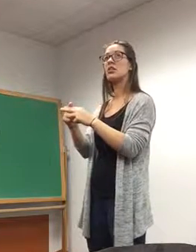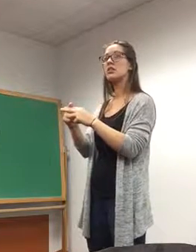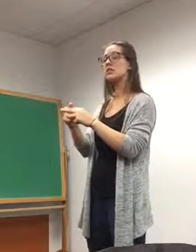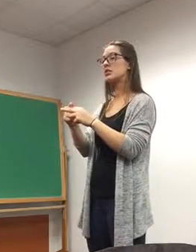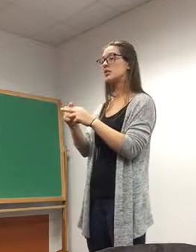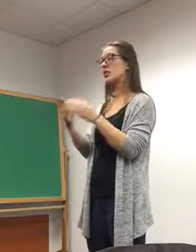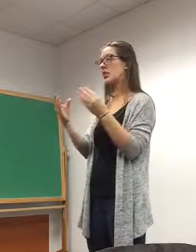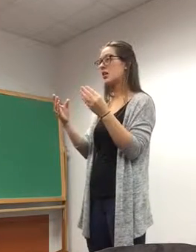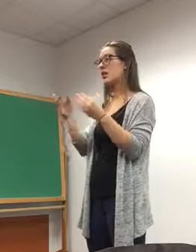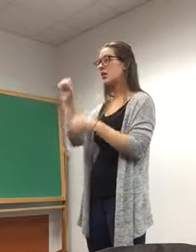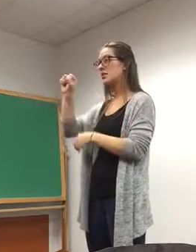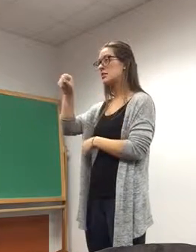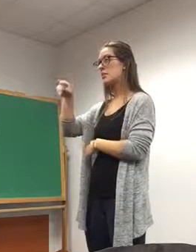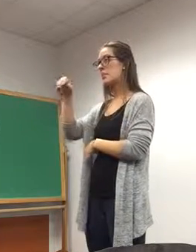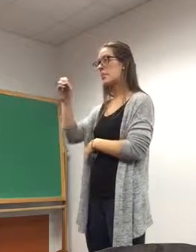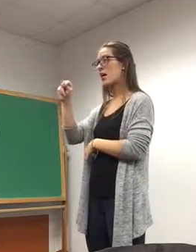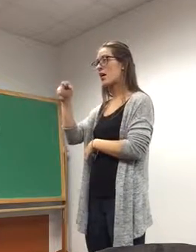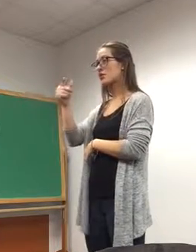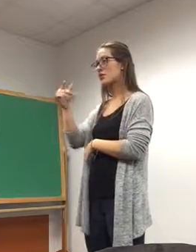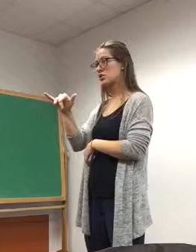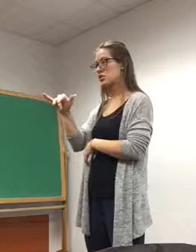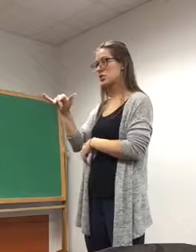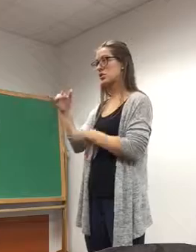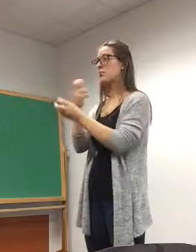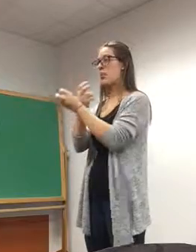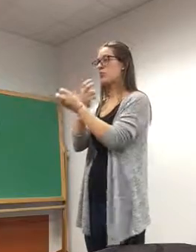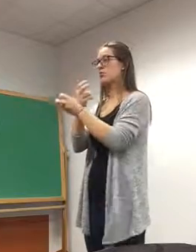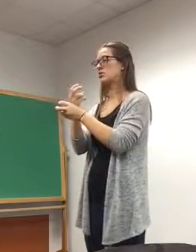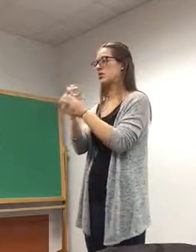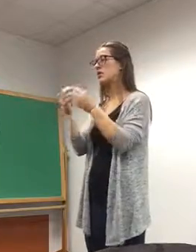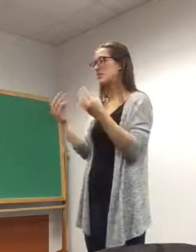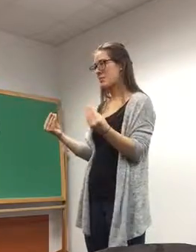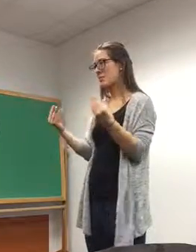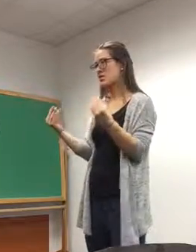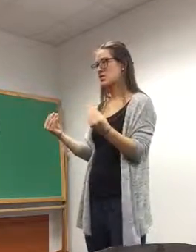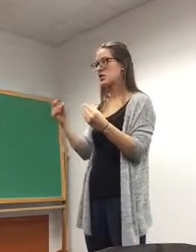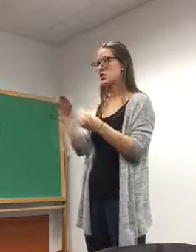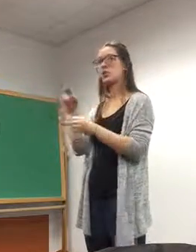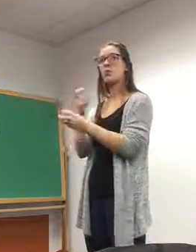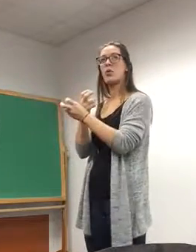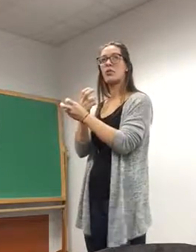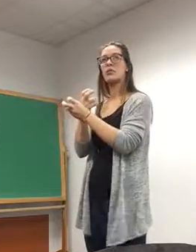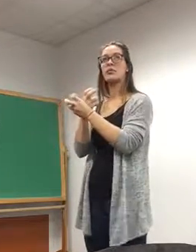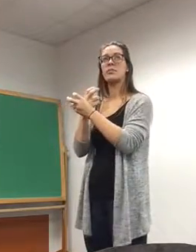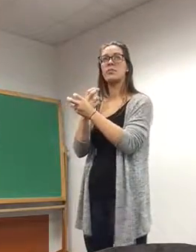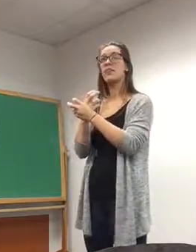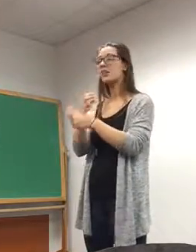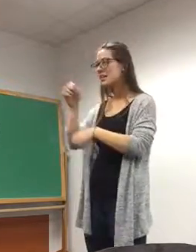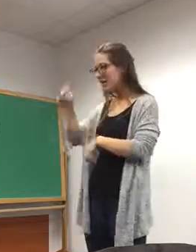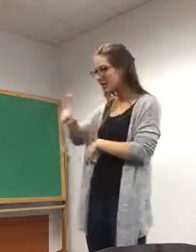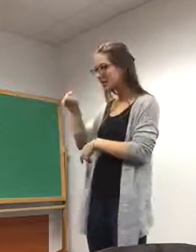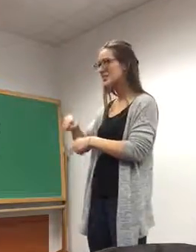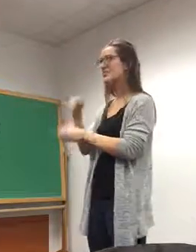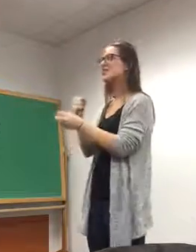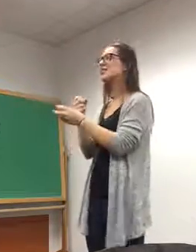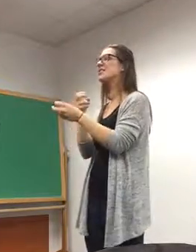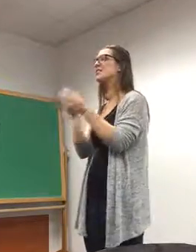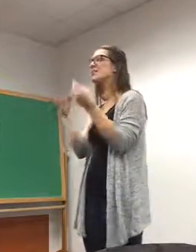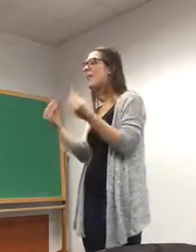Spongy bone. Spongy bone. Guys and girls, spongy bone, because it's made just like, it looks and feels